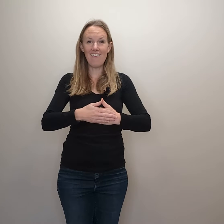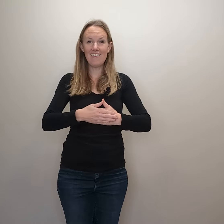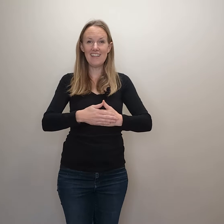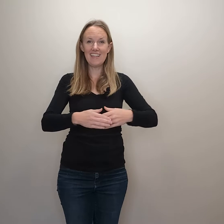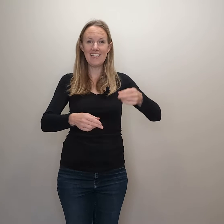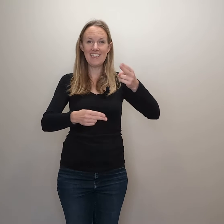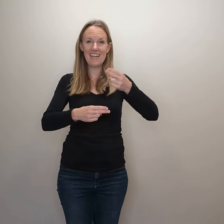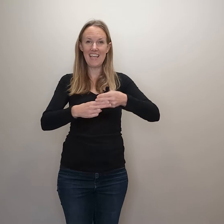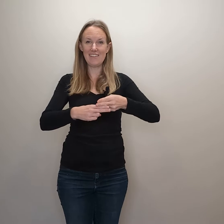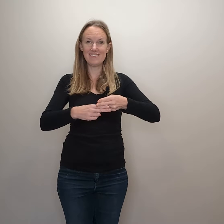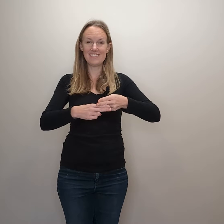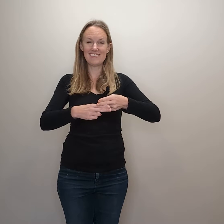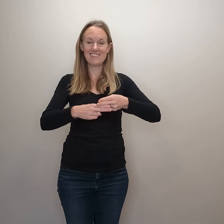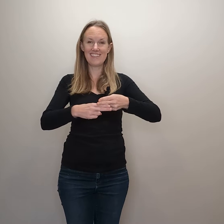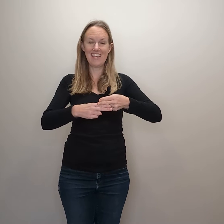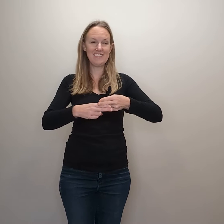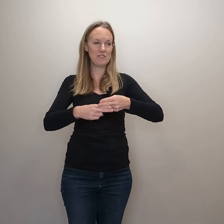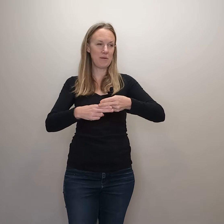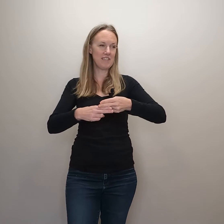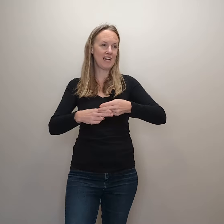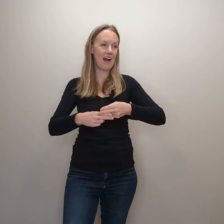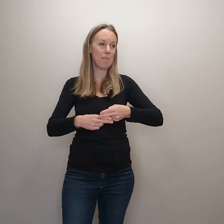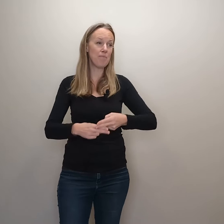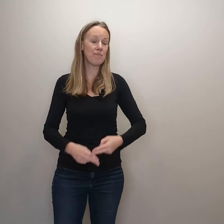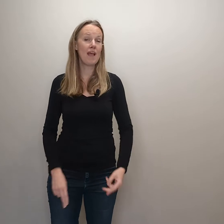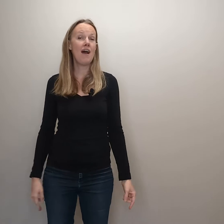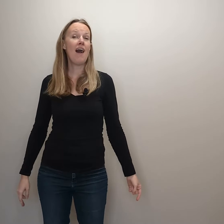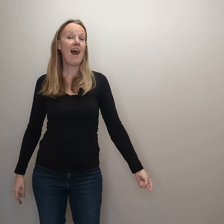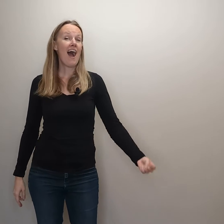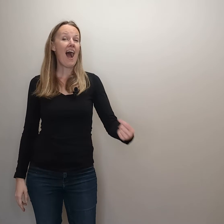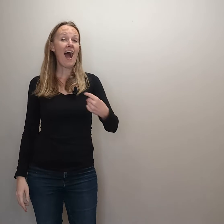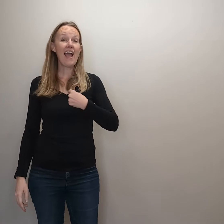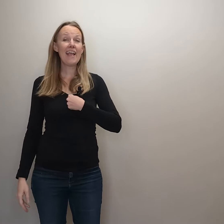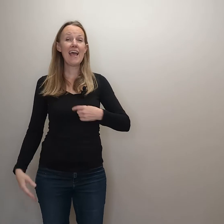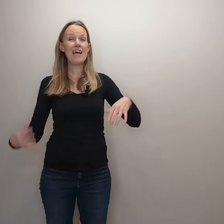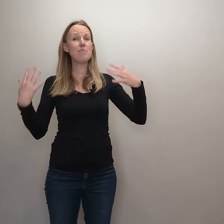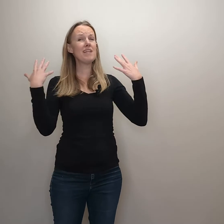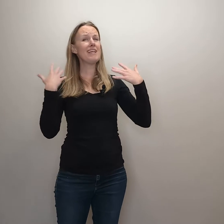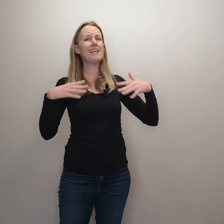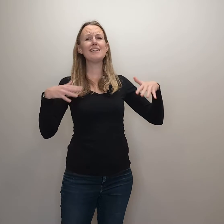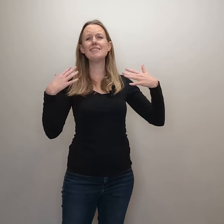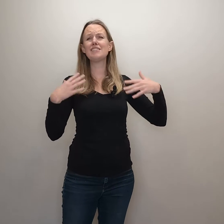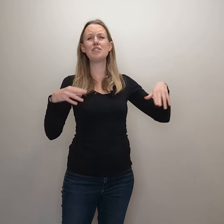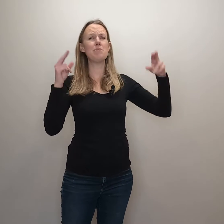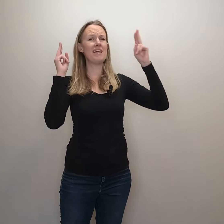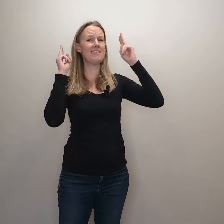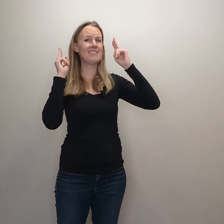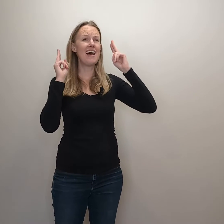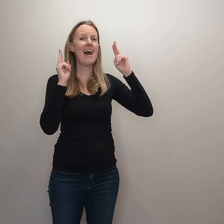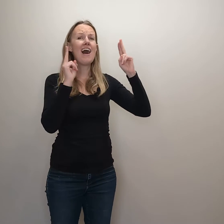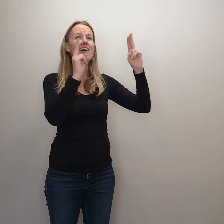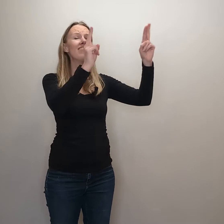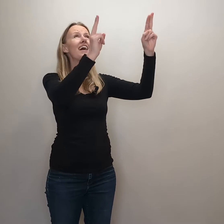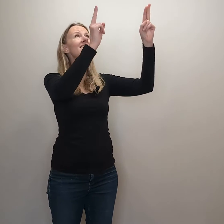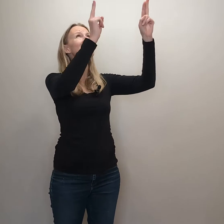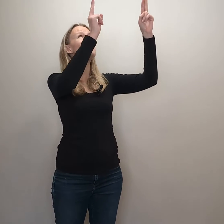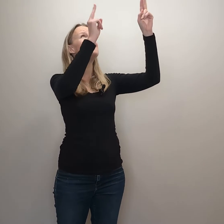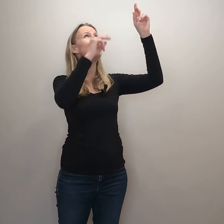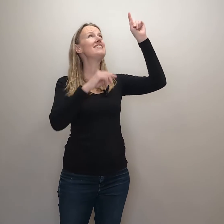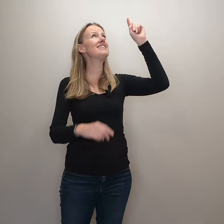All names. Okay, so from the top. I am an instrument of